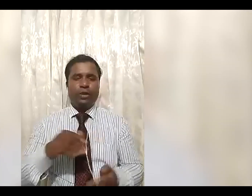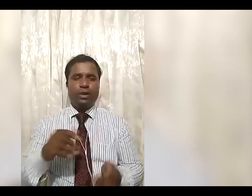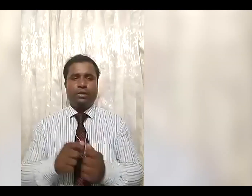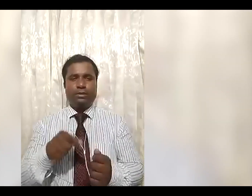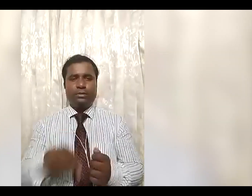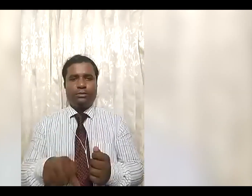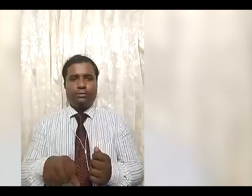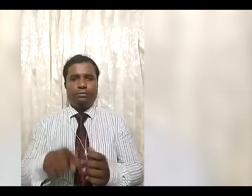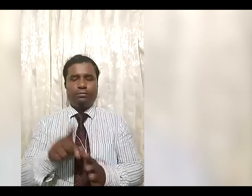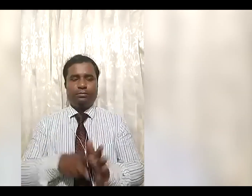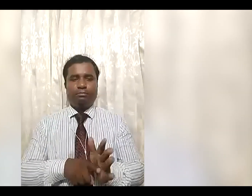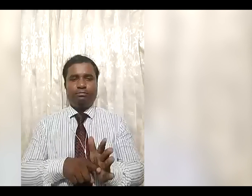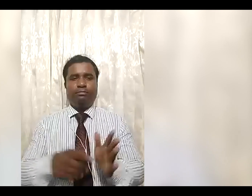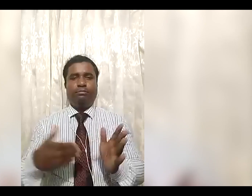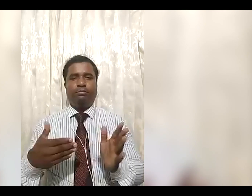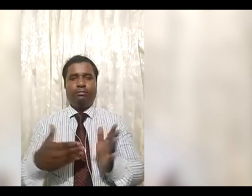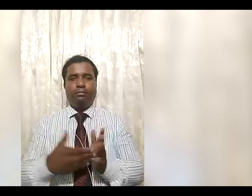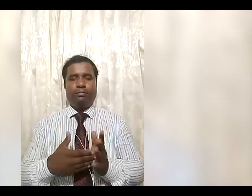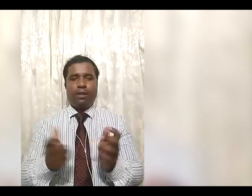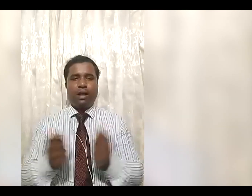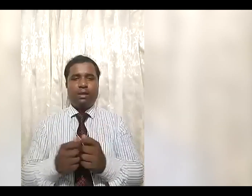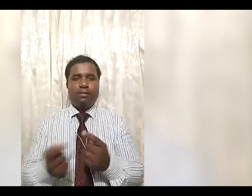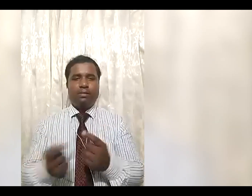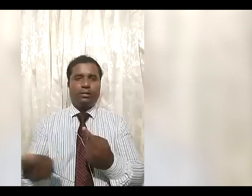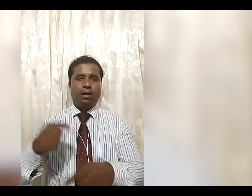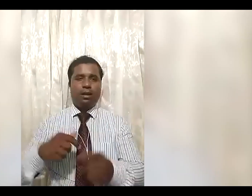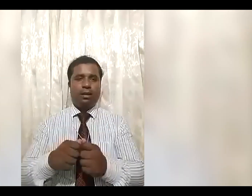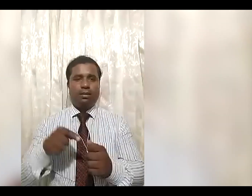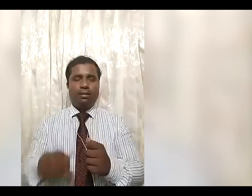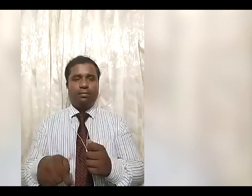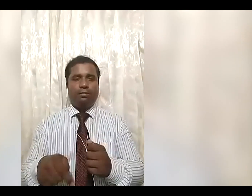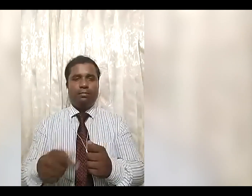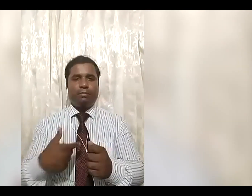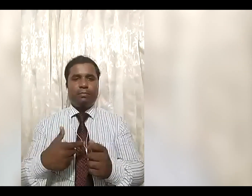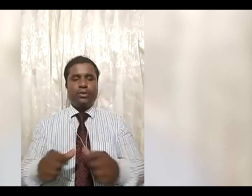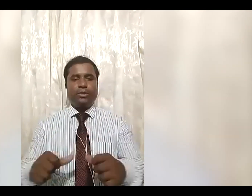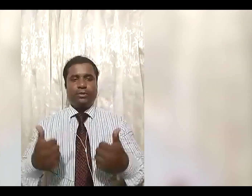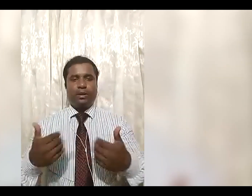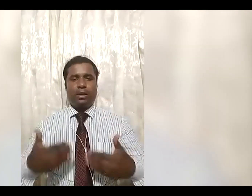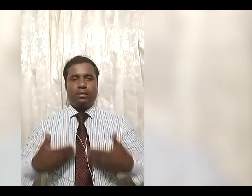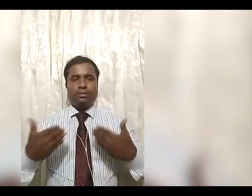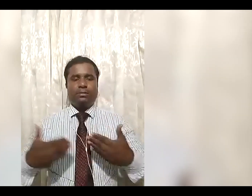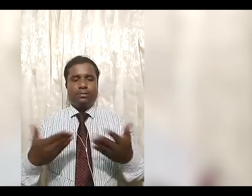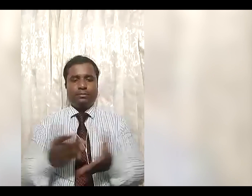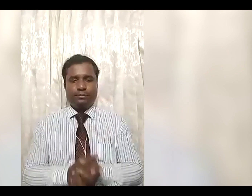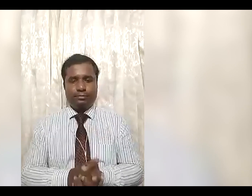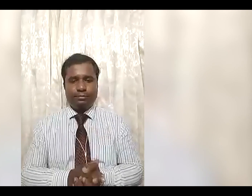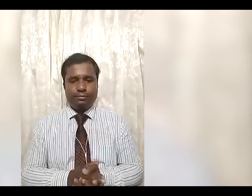racism and combats conscious and unconscious bias, which